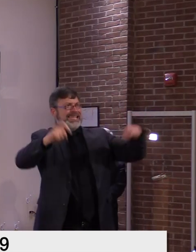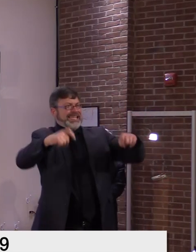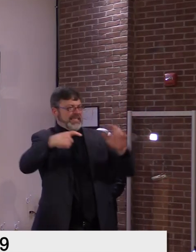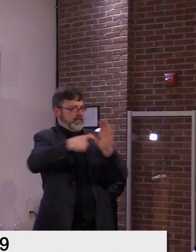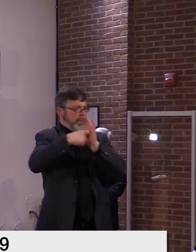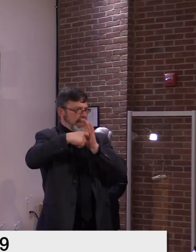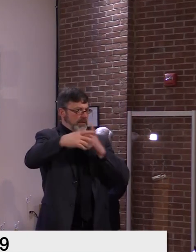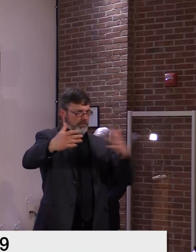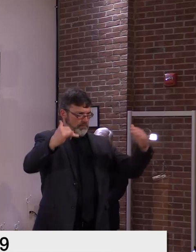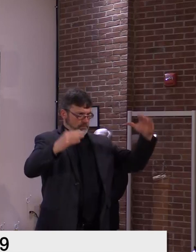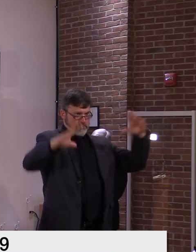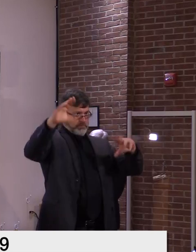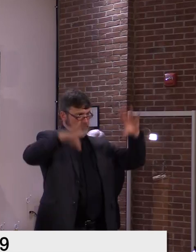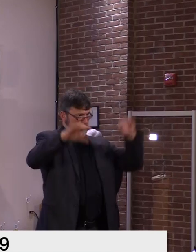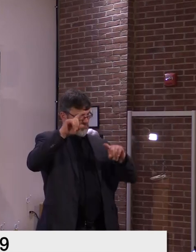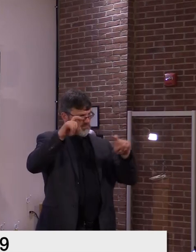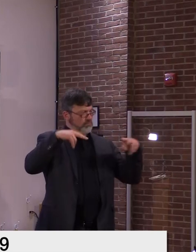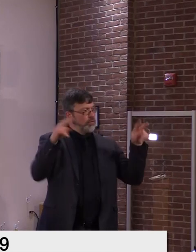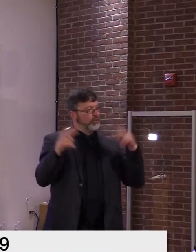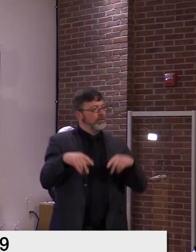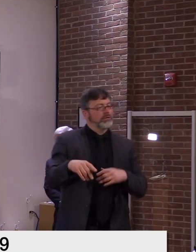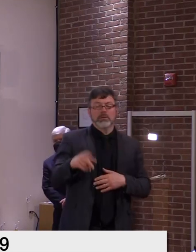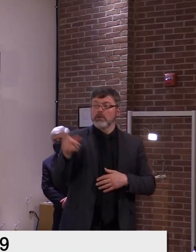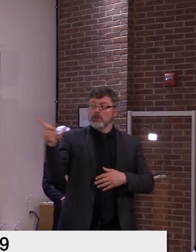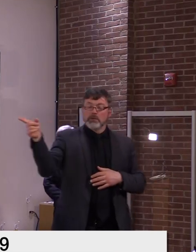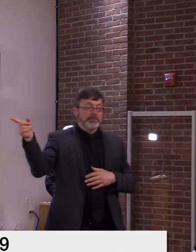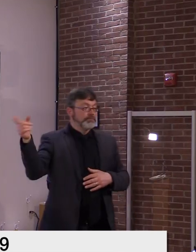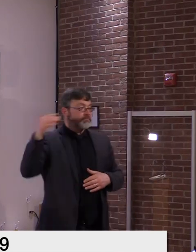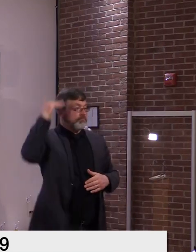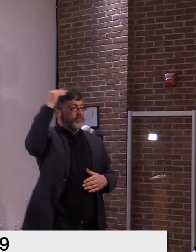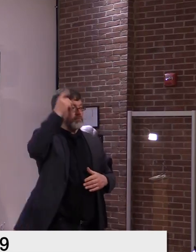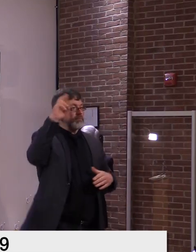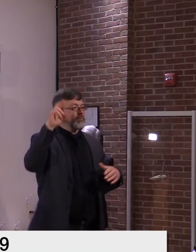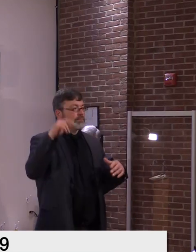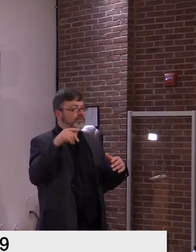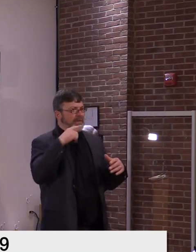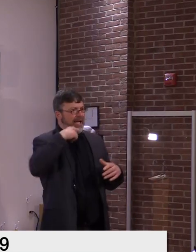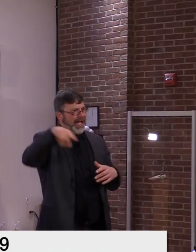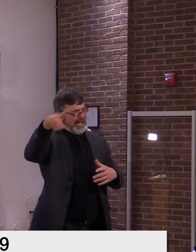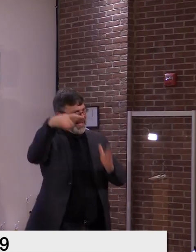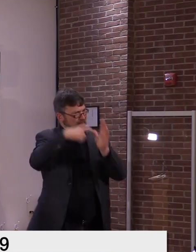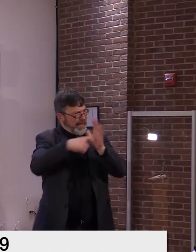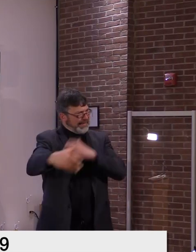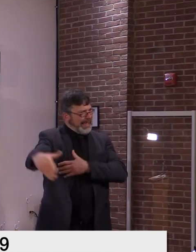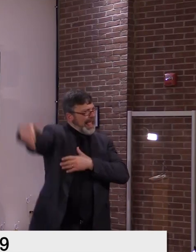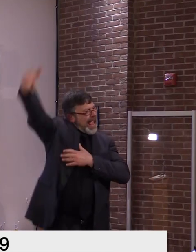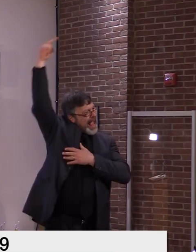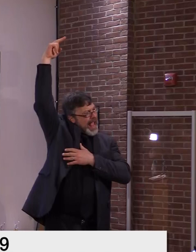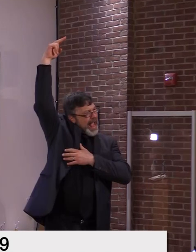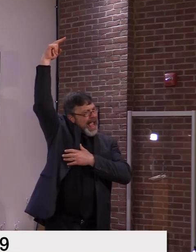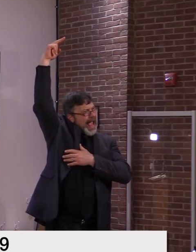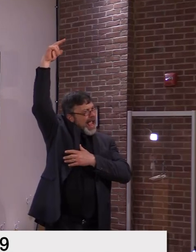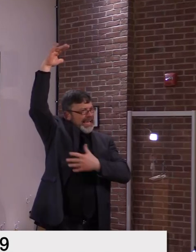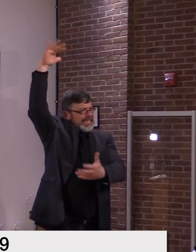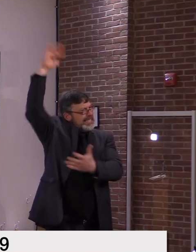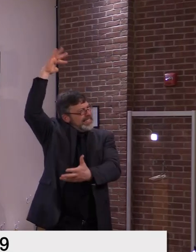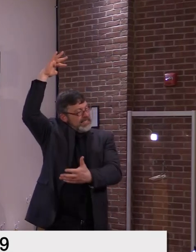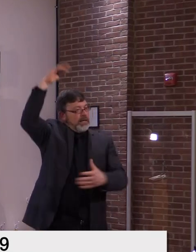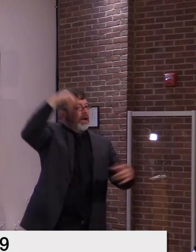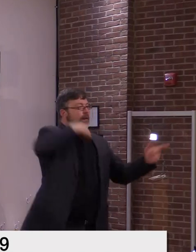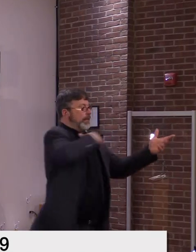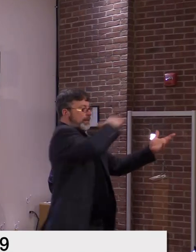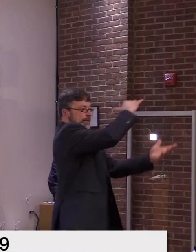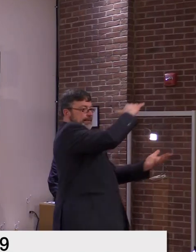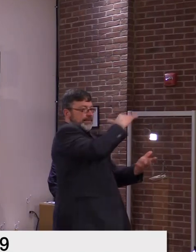demand situation. We do expect that will transition, though, coming later, perhaps later this